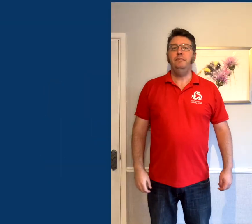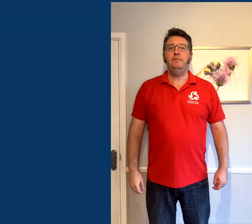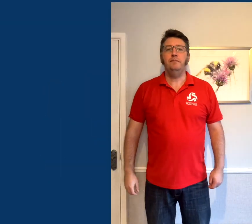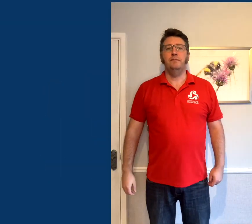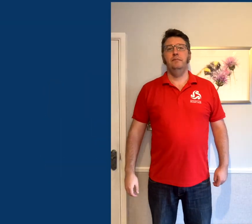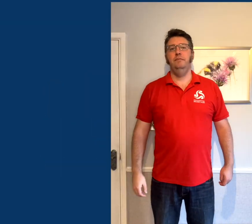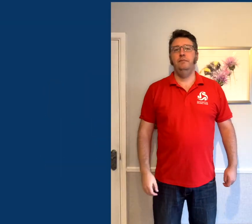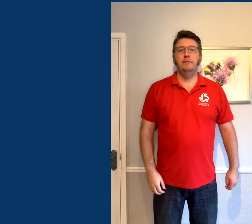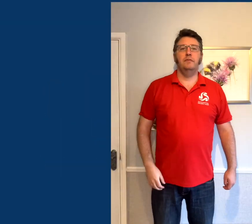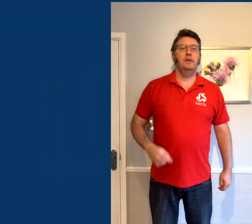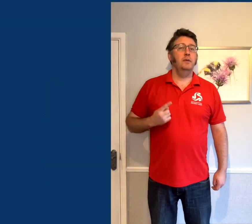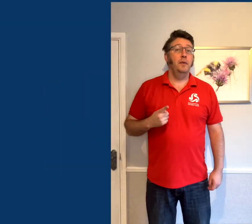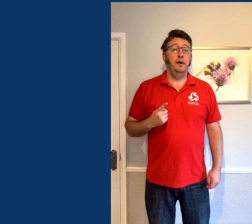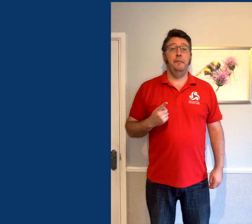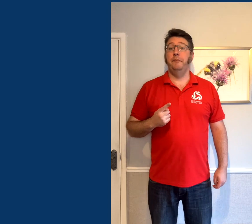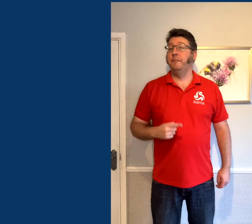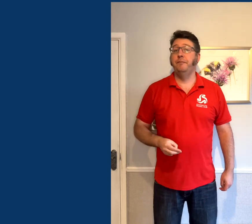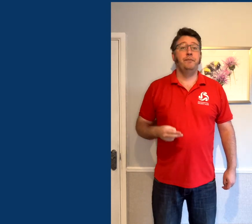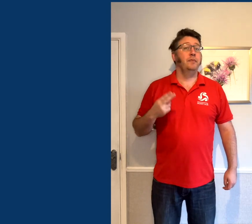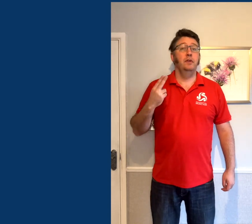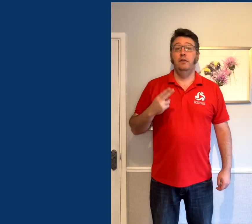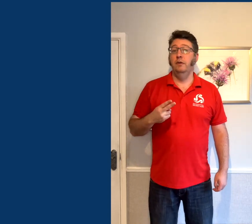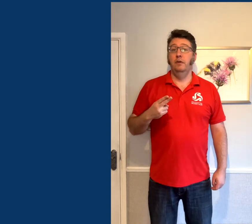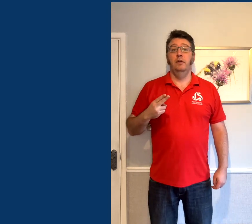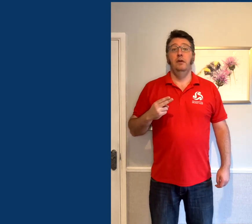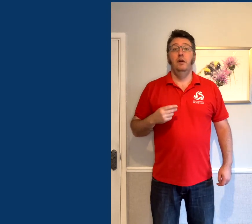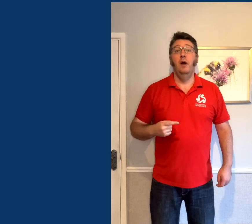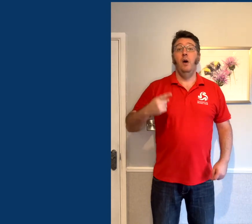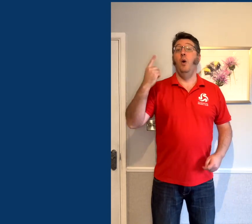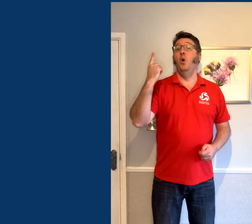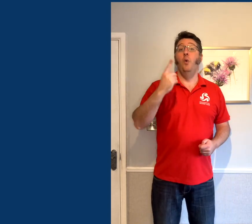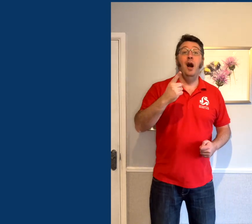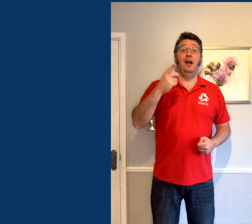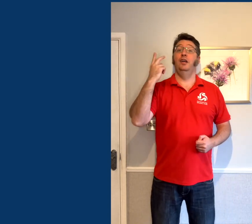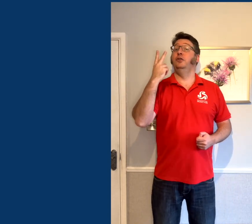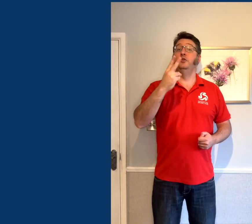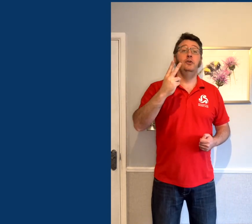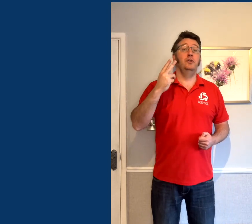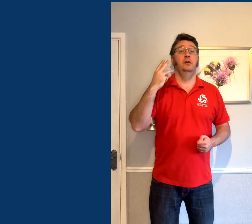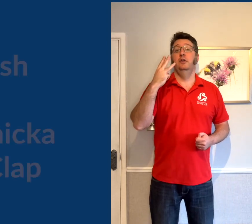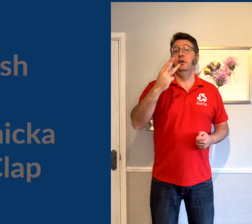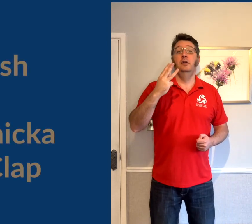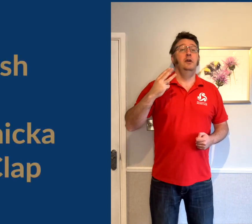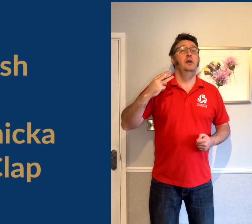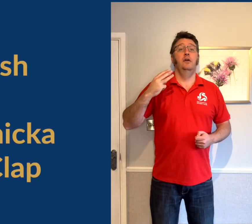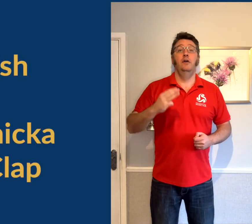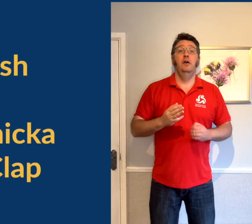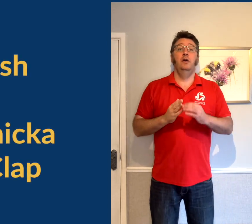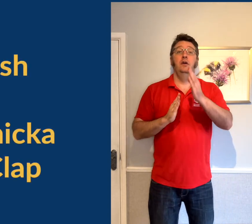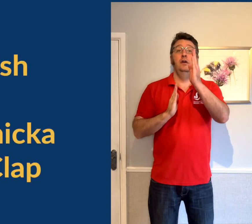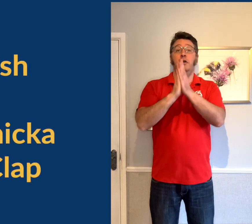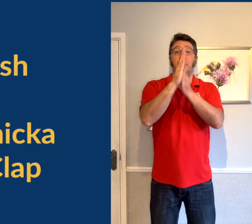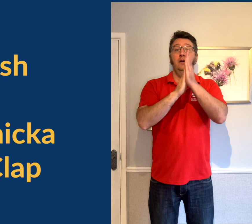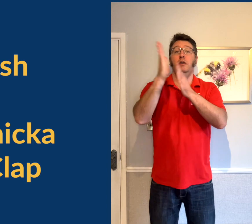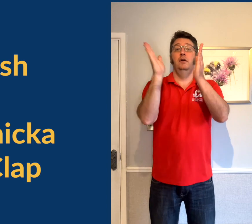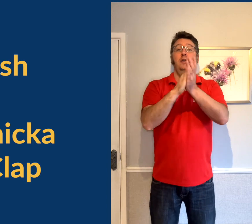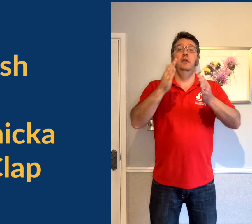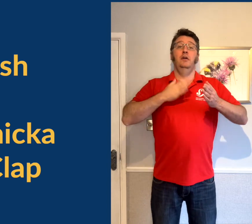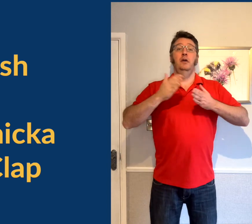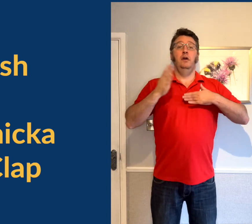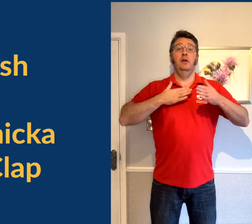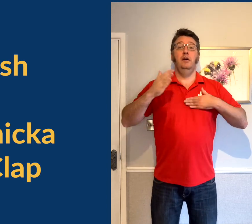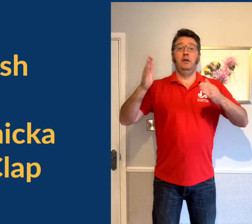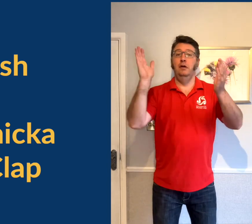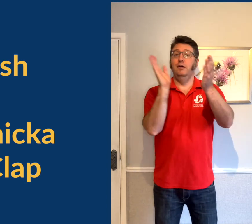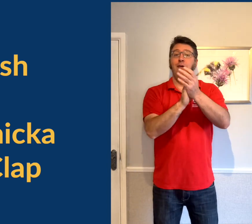Reminiscing on those past days. I thought you didn't know my last name, but that changed. And I traveled around the